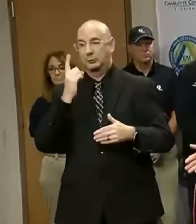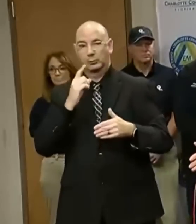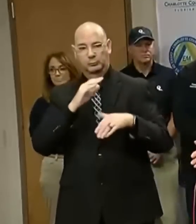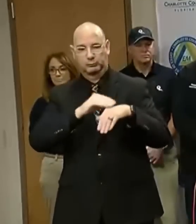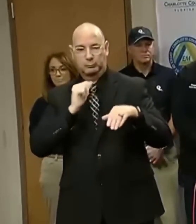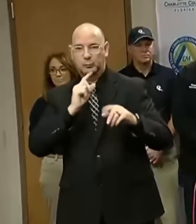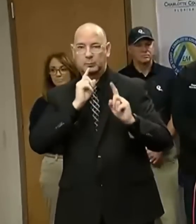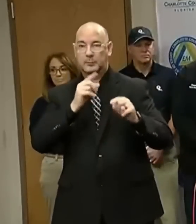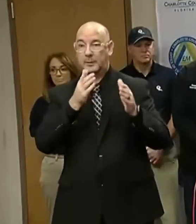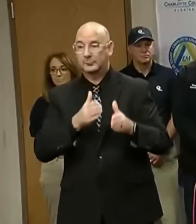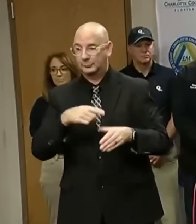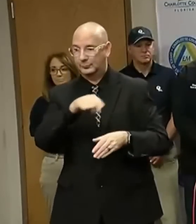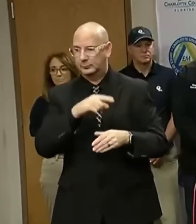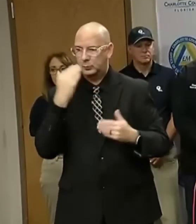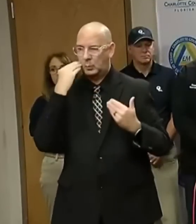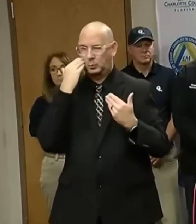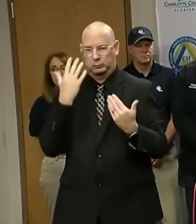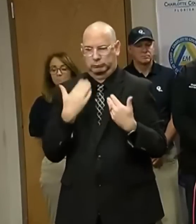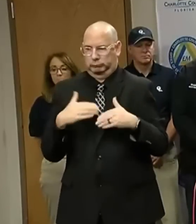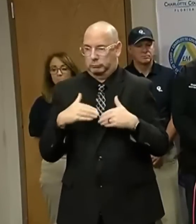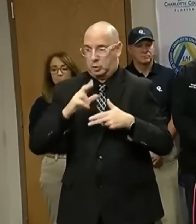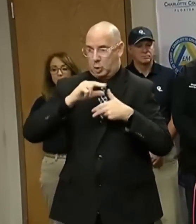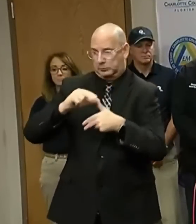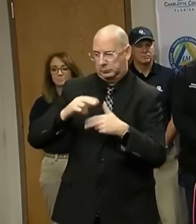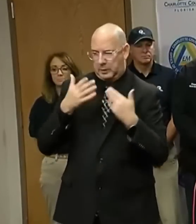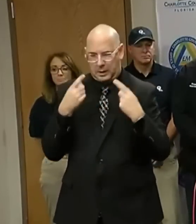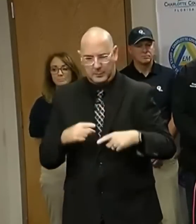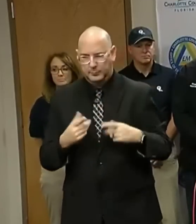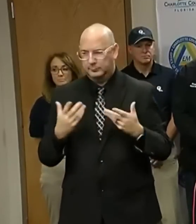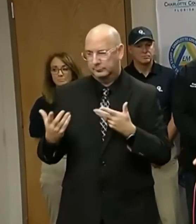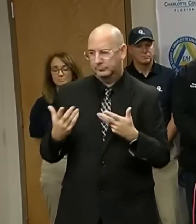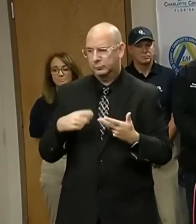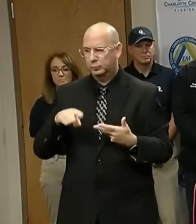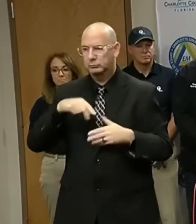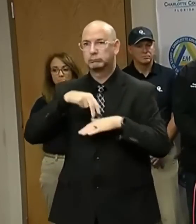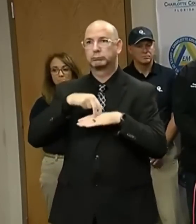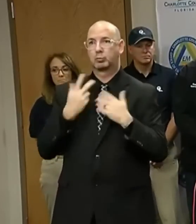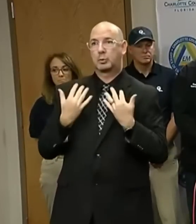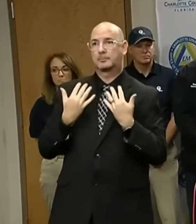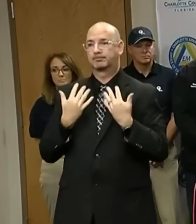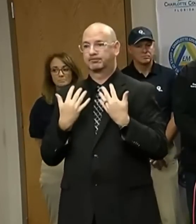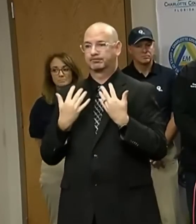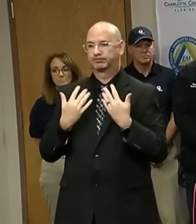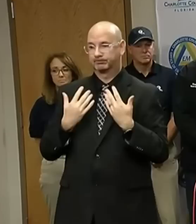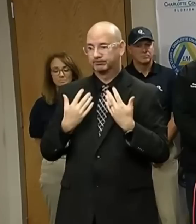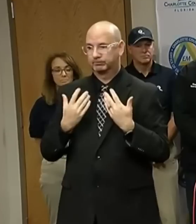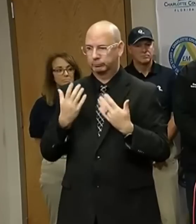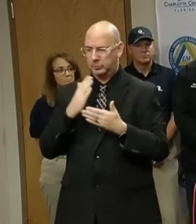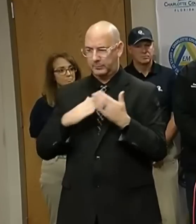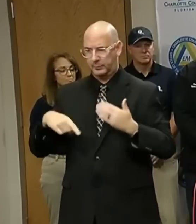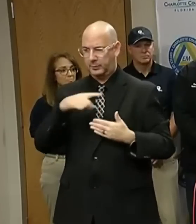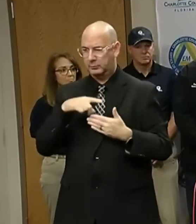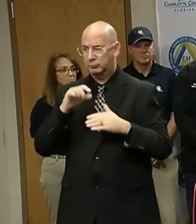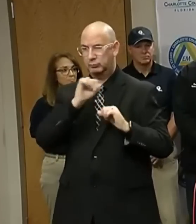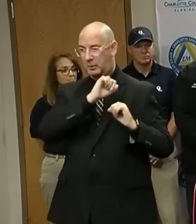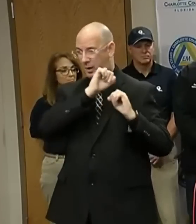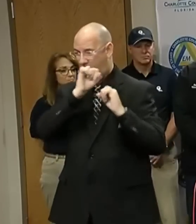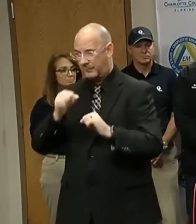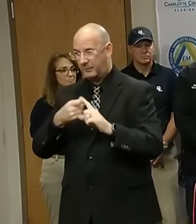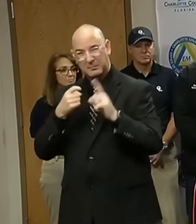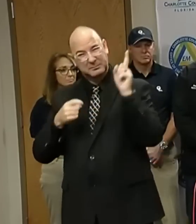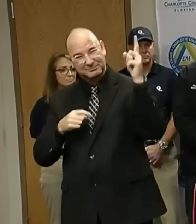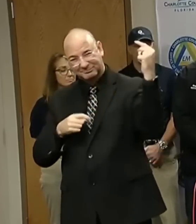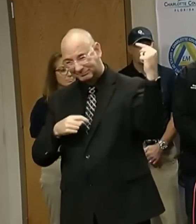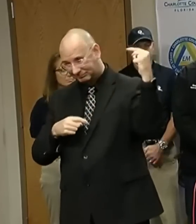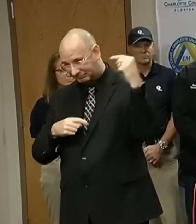to go before you can really get in there, because it's very hazardous, and some of these guys are coming across Alligator Alley like midnight, like literally knocking